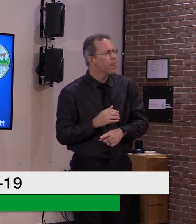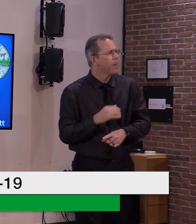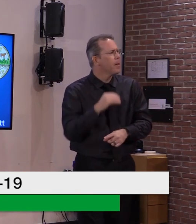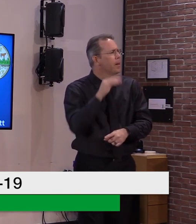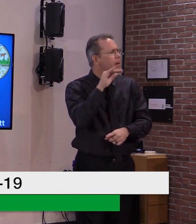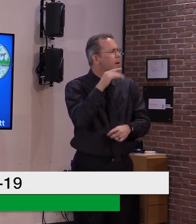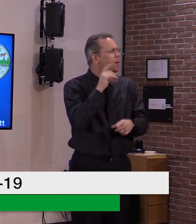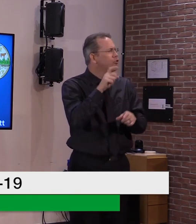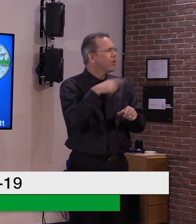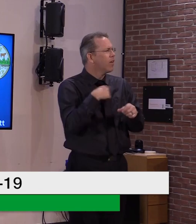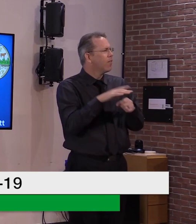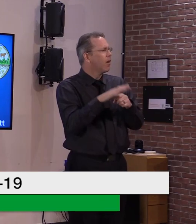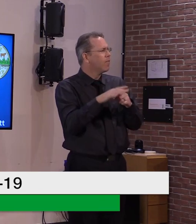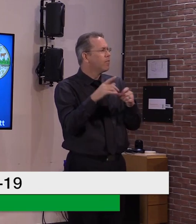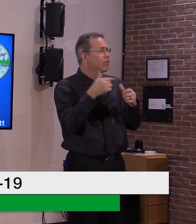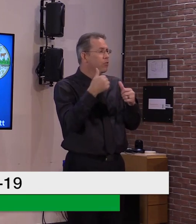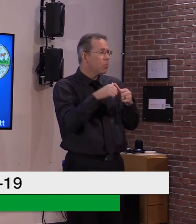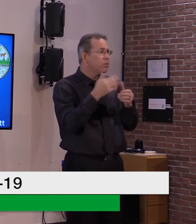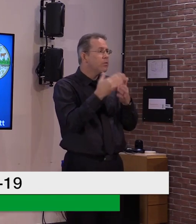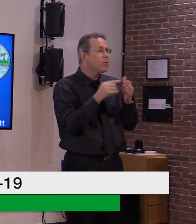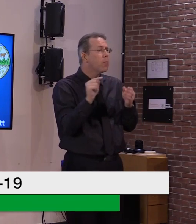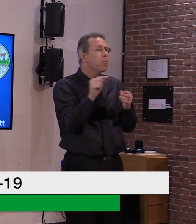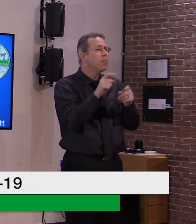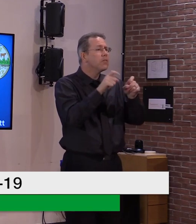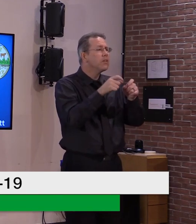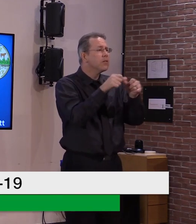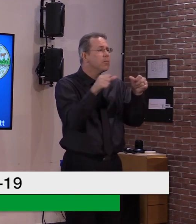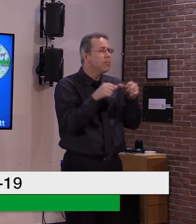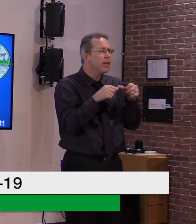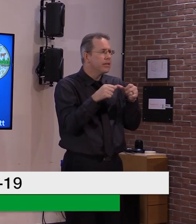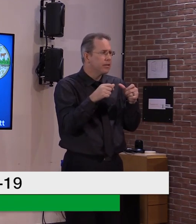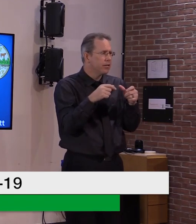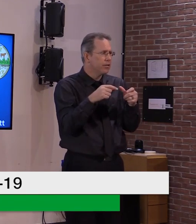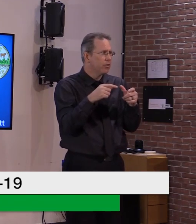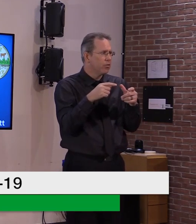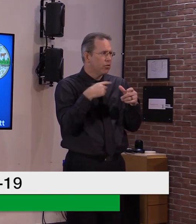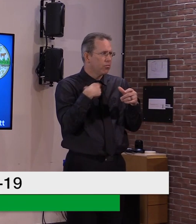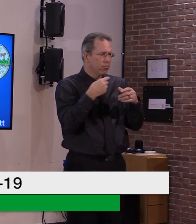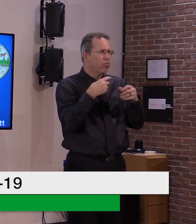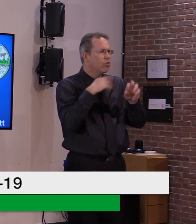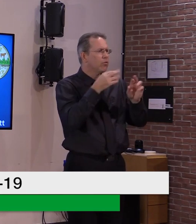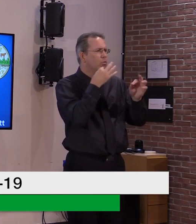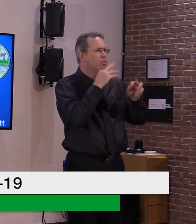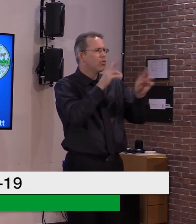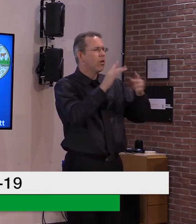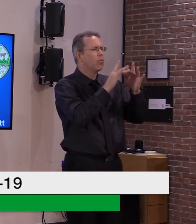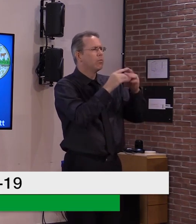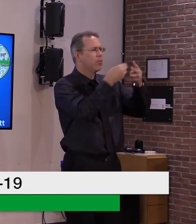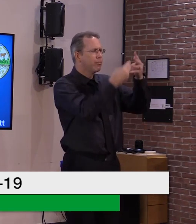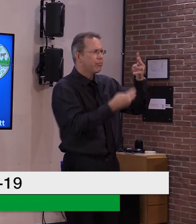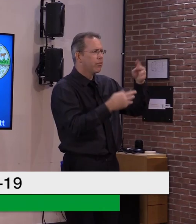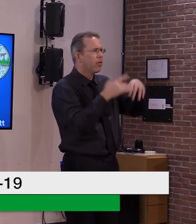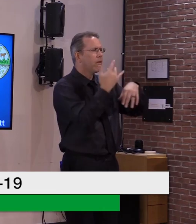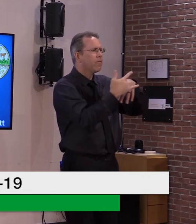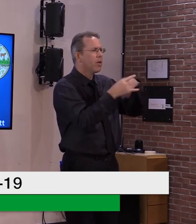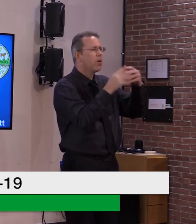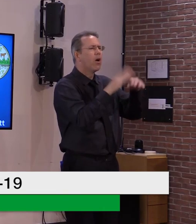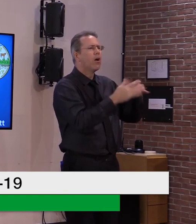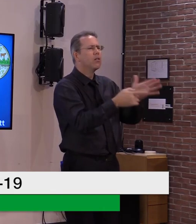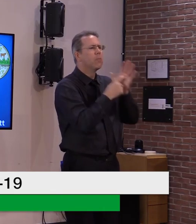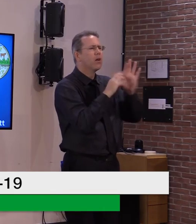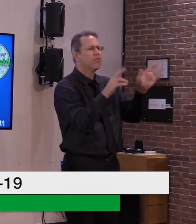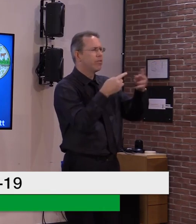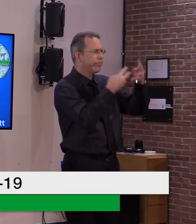up online and that is these on-demand testing seven days a week with multiple hours including